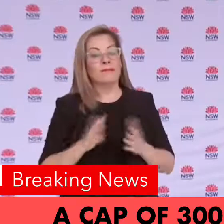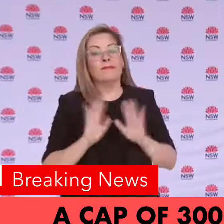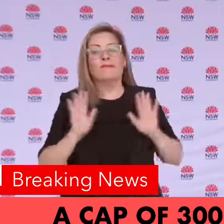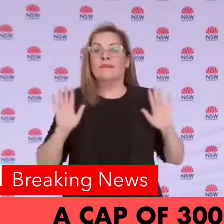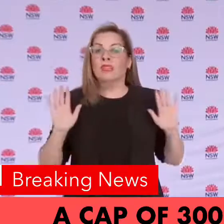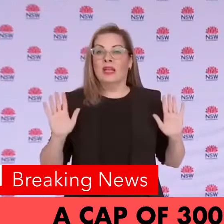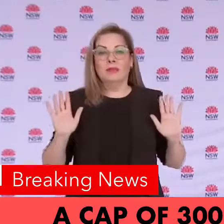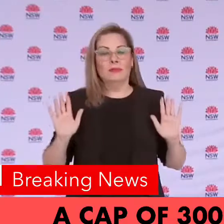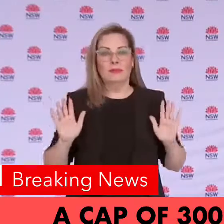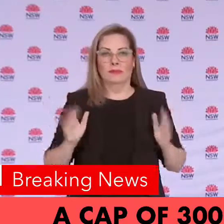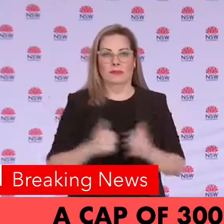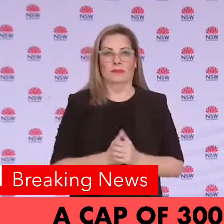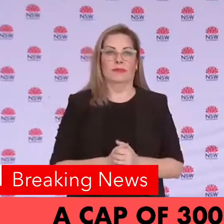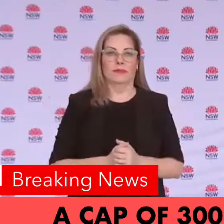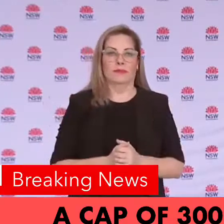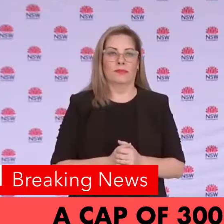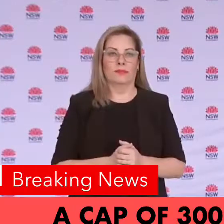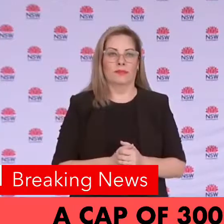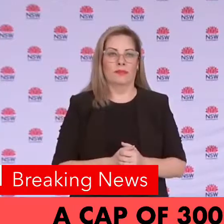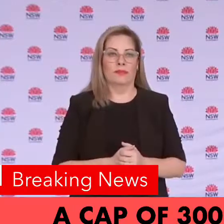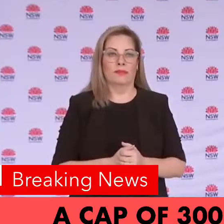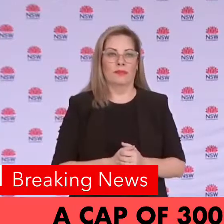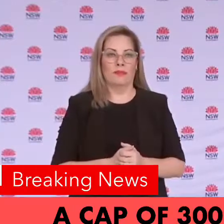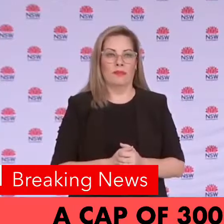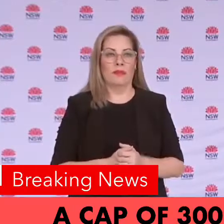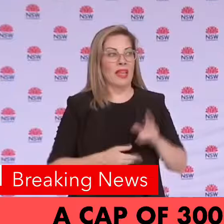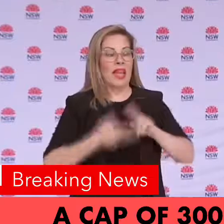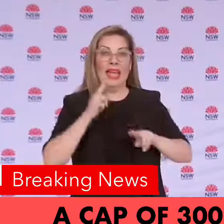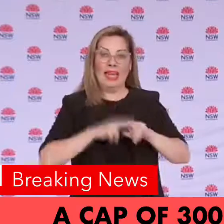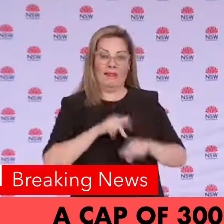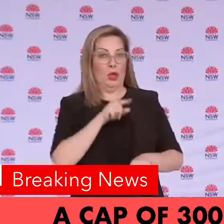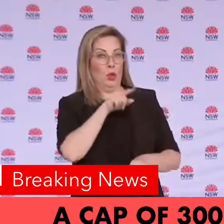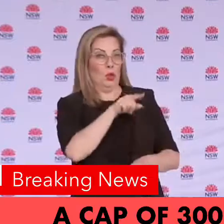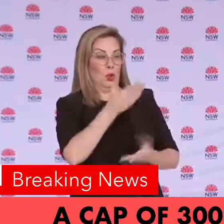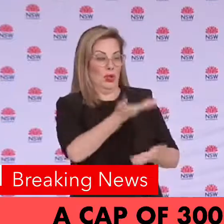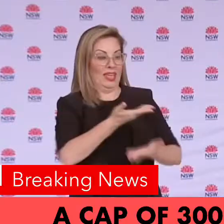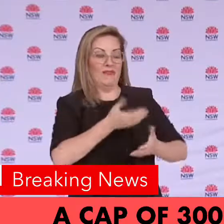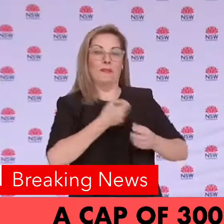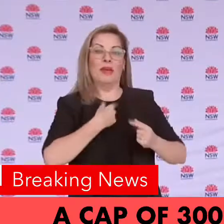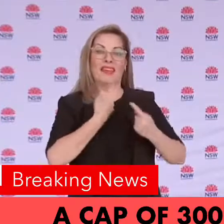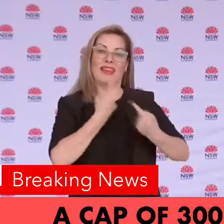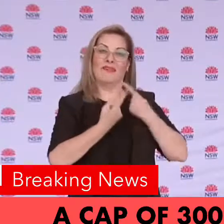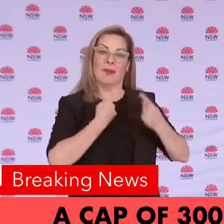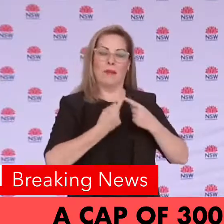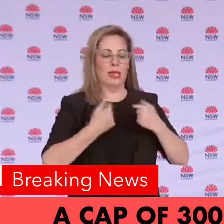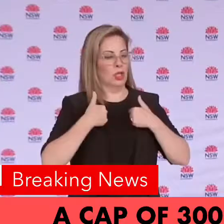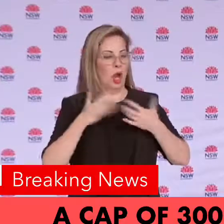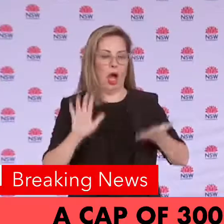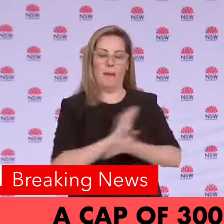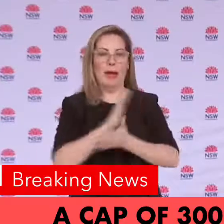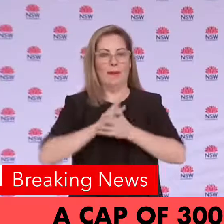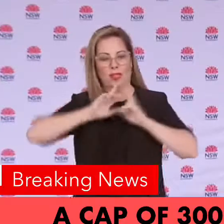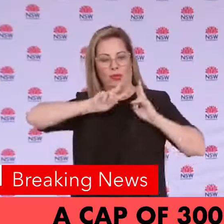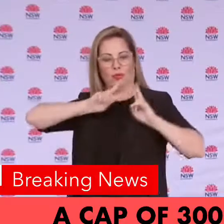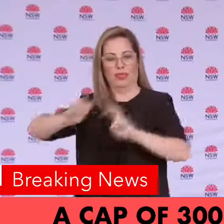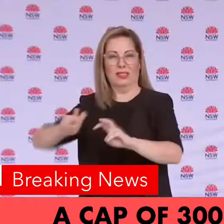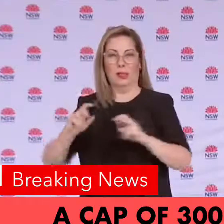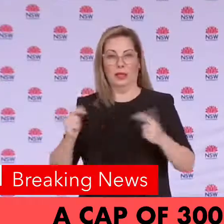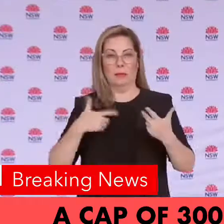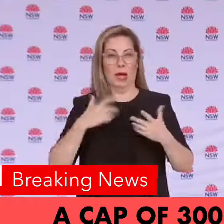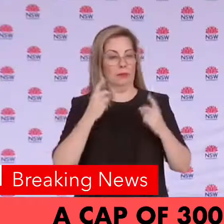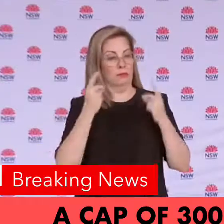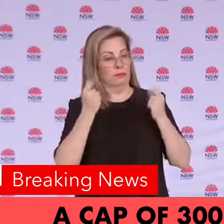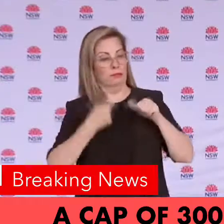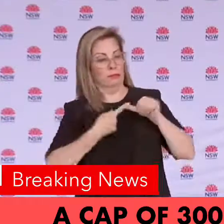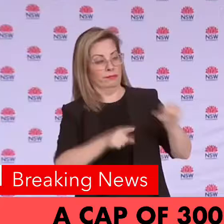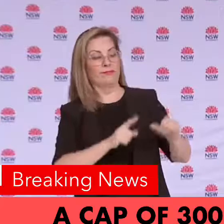aware it would be appropriate for us to, if you give me the details of that, I'd be very happy to do that. If there have been